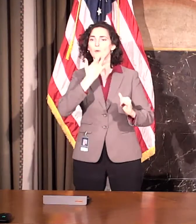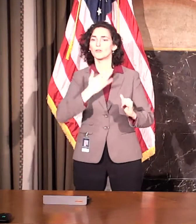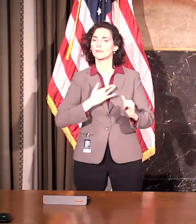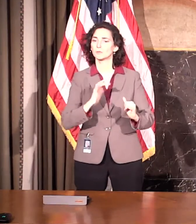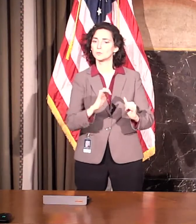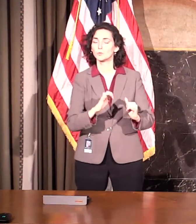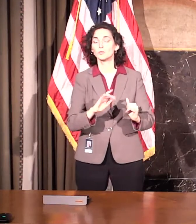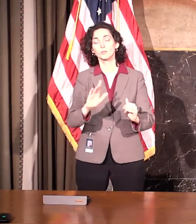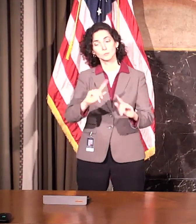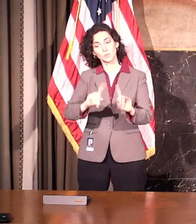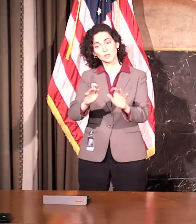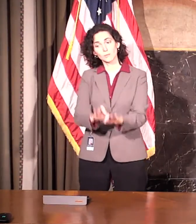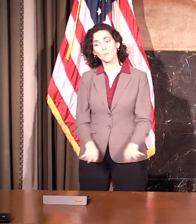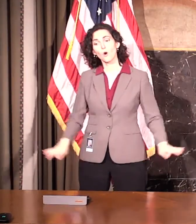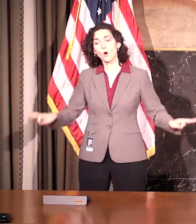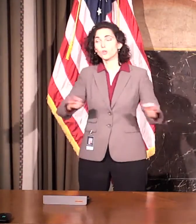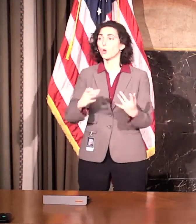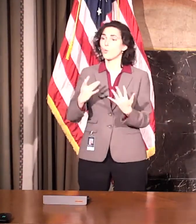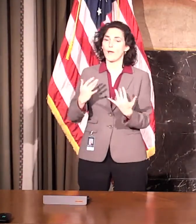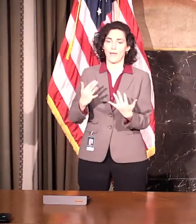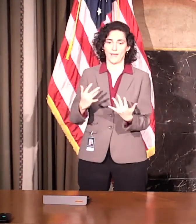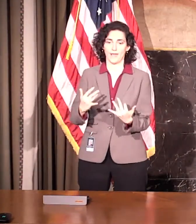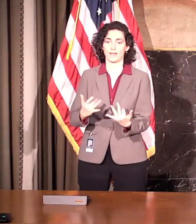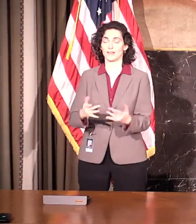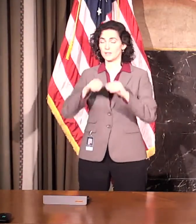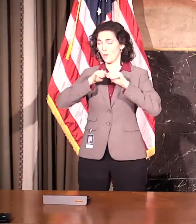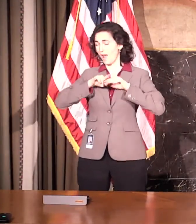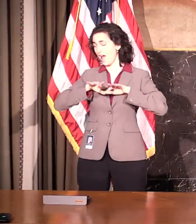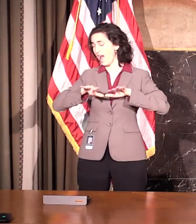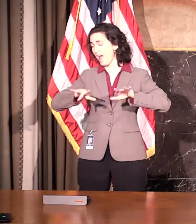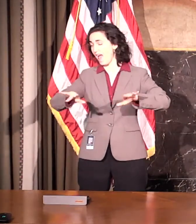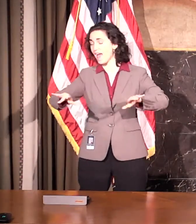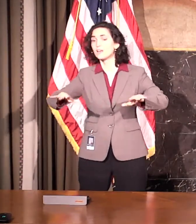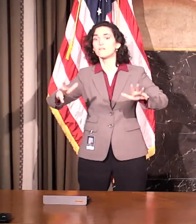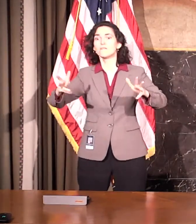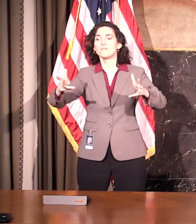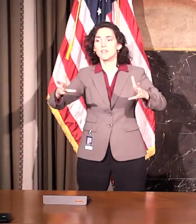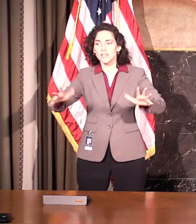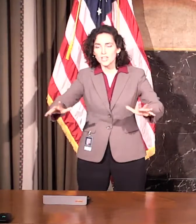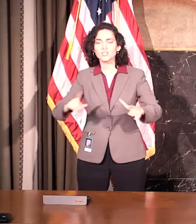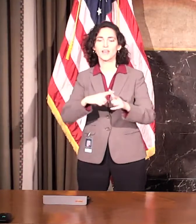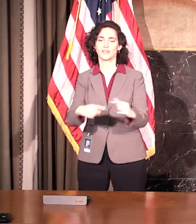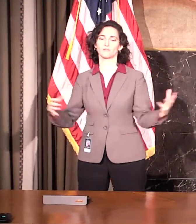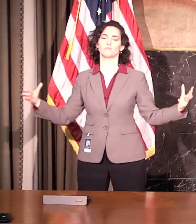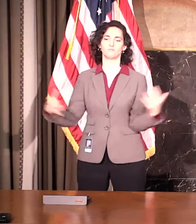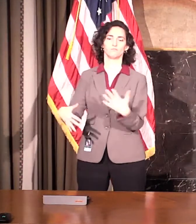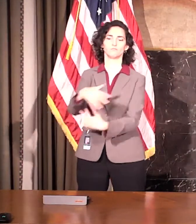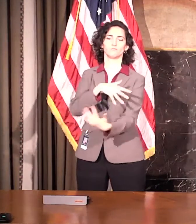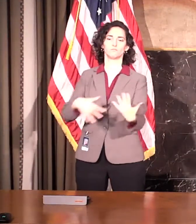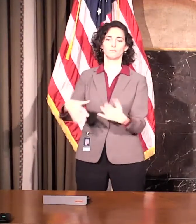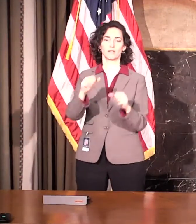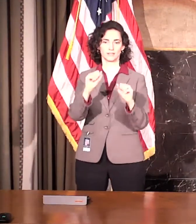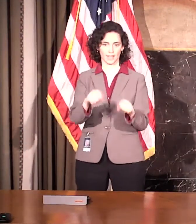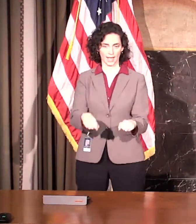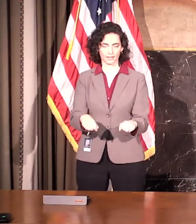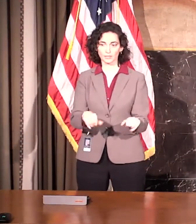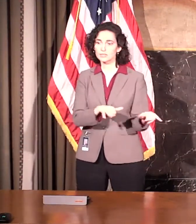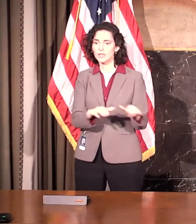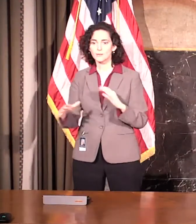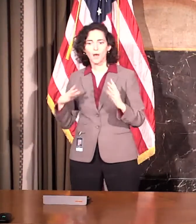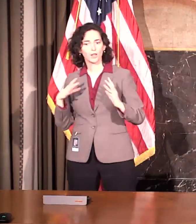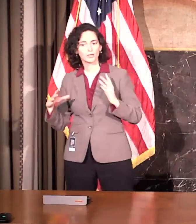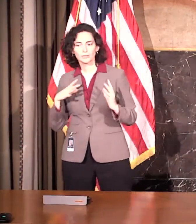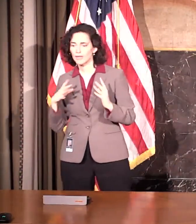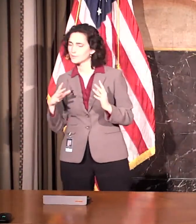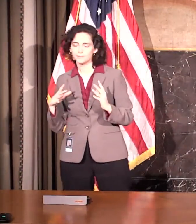wait until we are over this pandemic before getting together in large groups, even during the holiday. So we